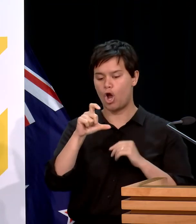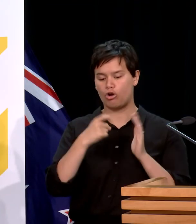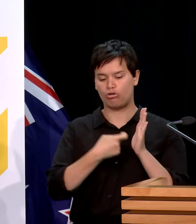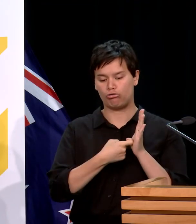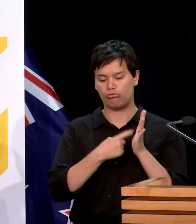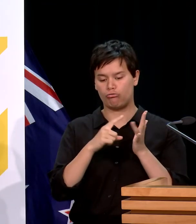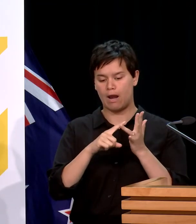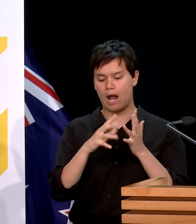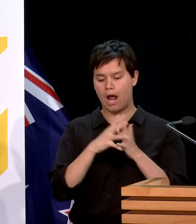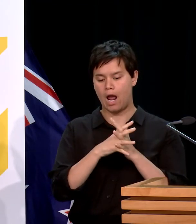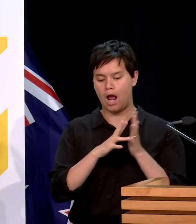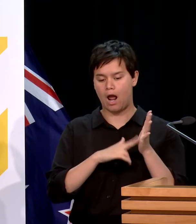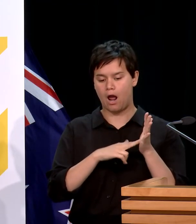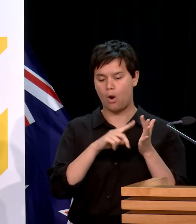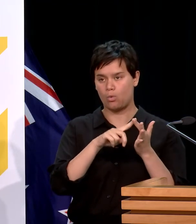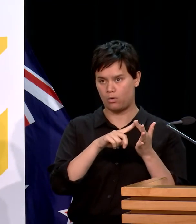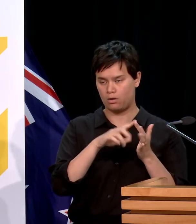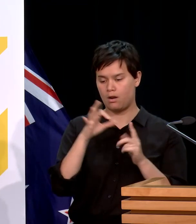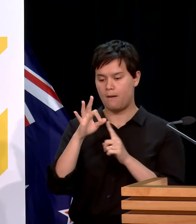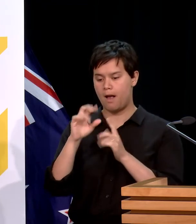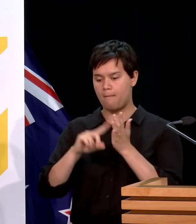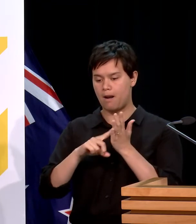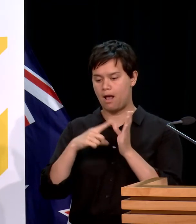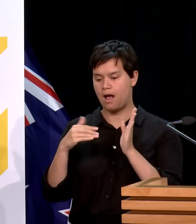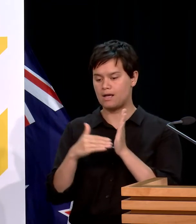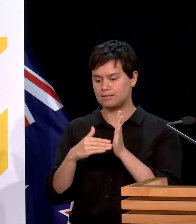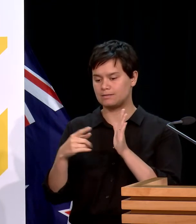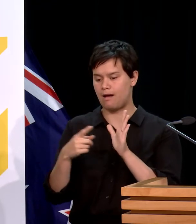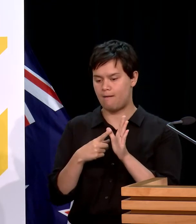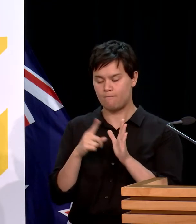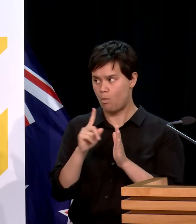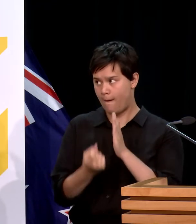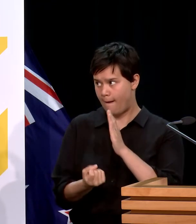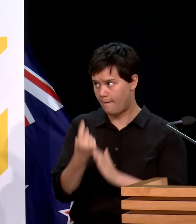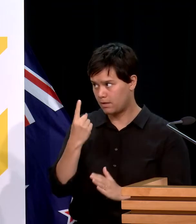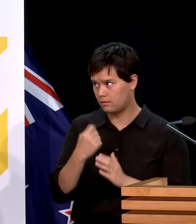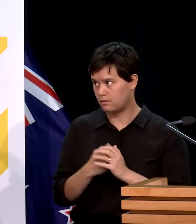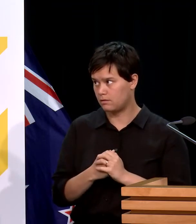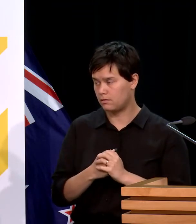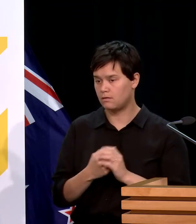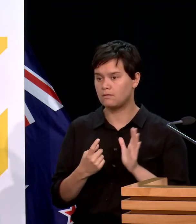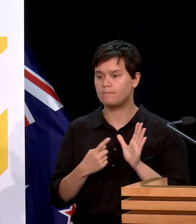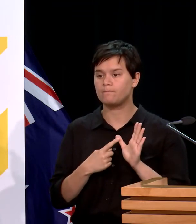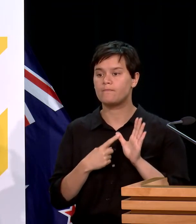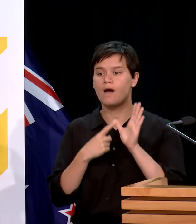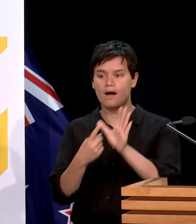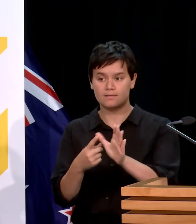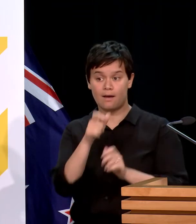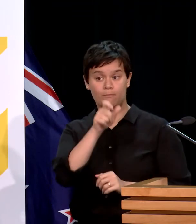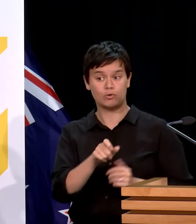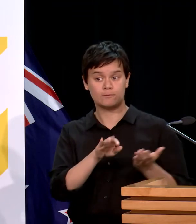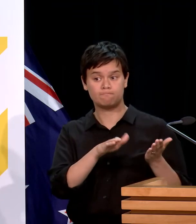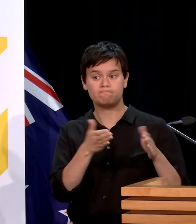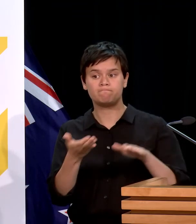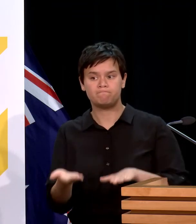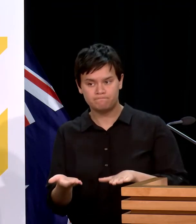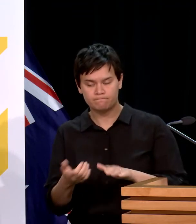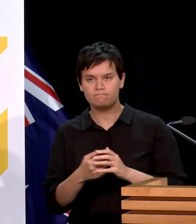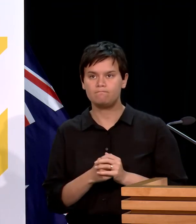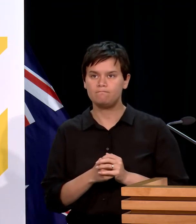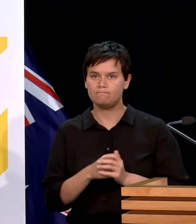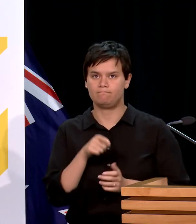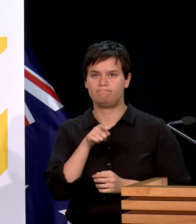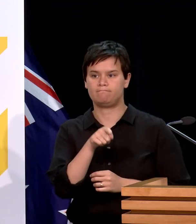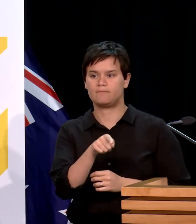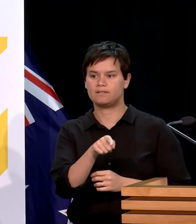what assistance was required? My understanding, it was not COVID-19 related. It was an REC worker coming